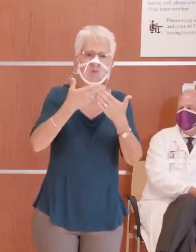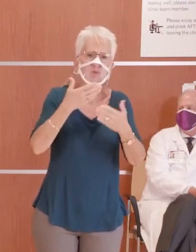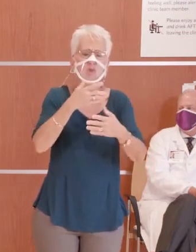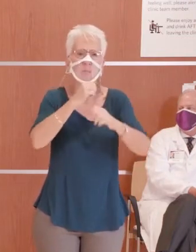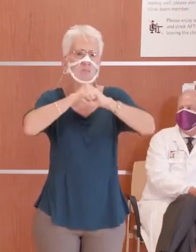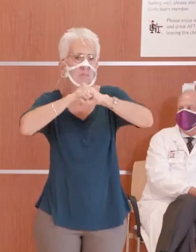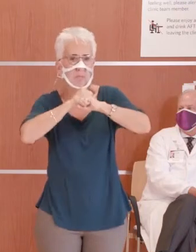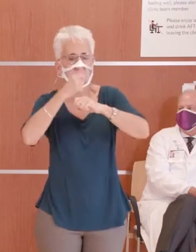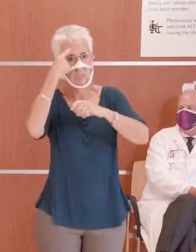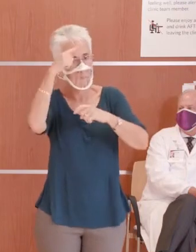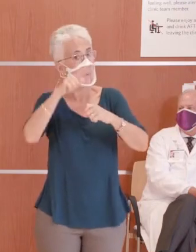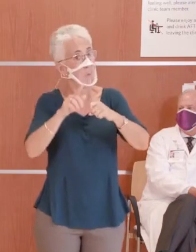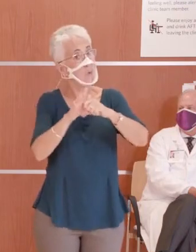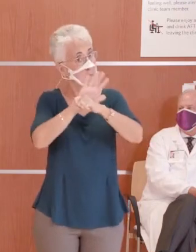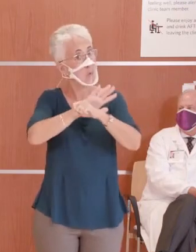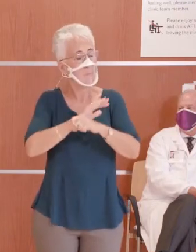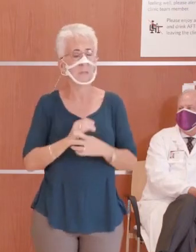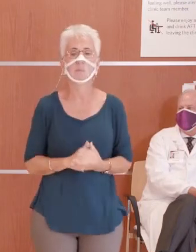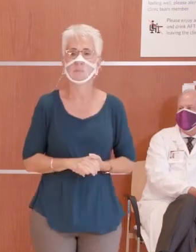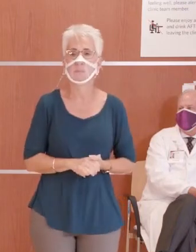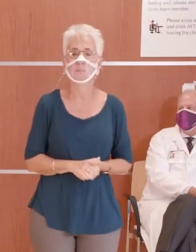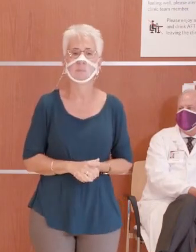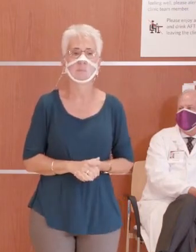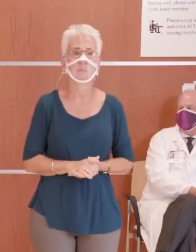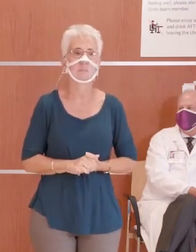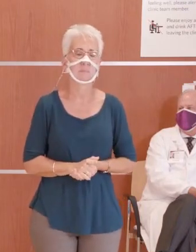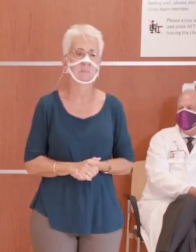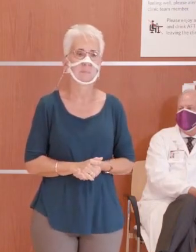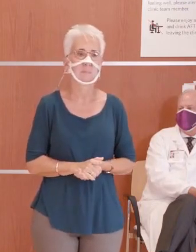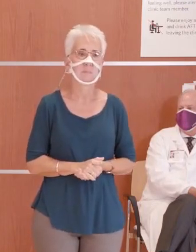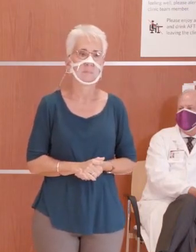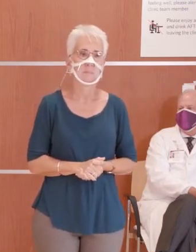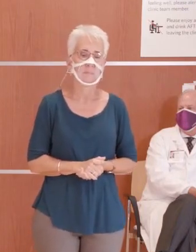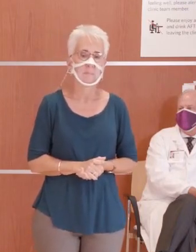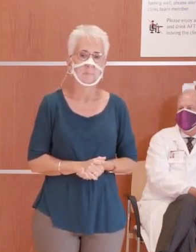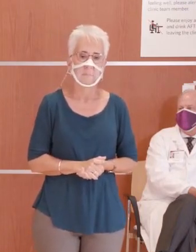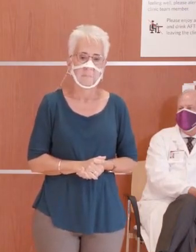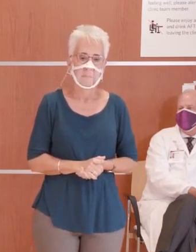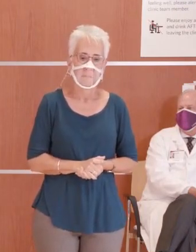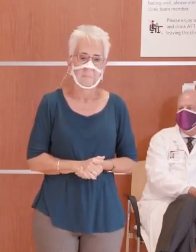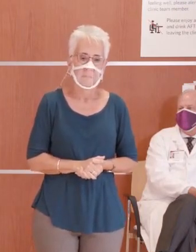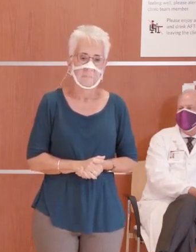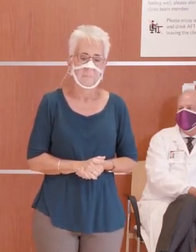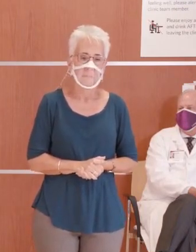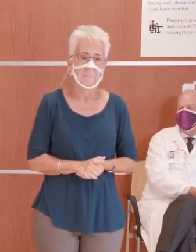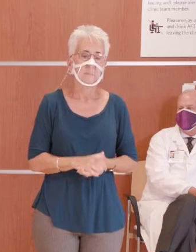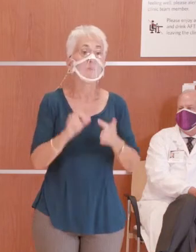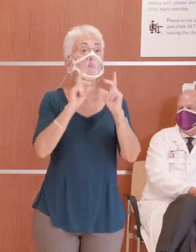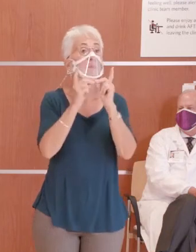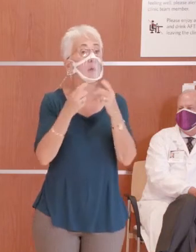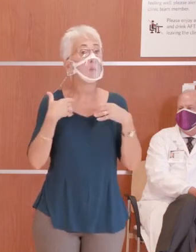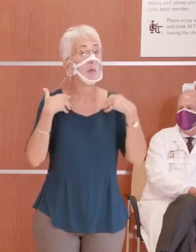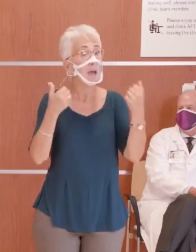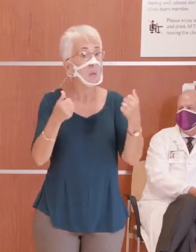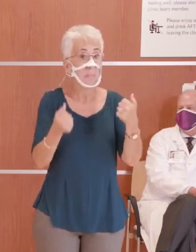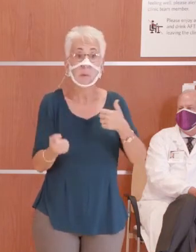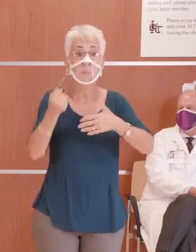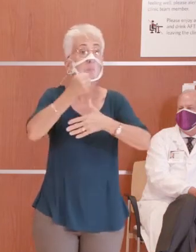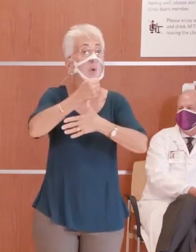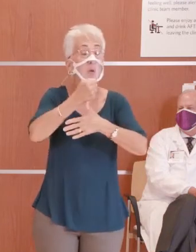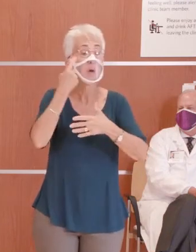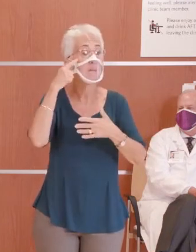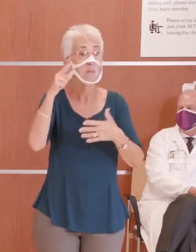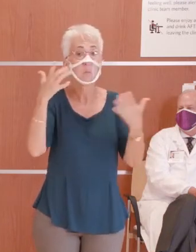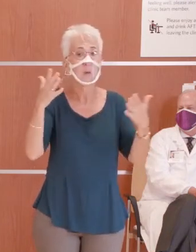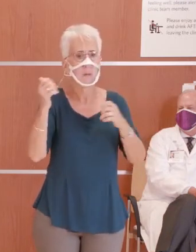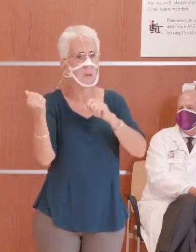against COVID-19. The Department of Health is giving a high priority to making sure that all